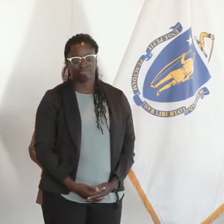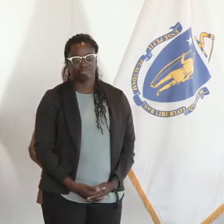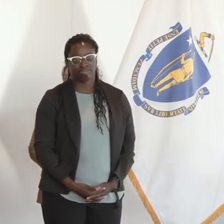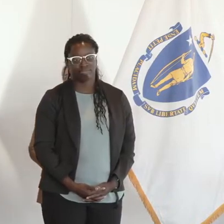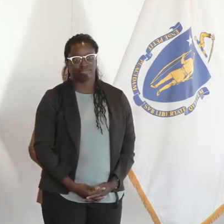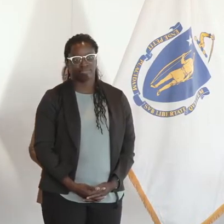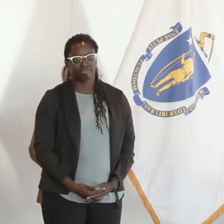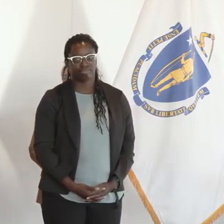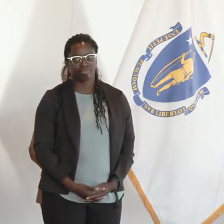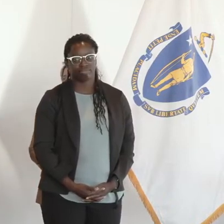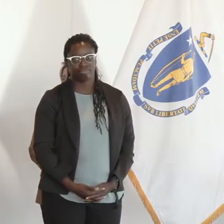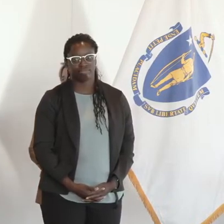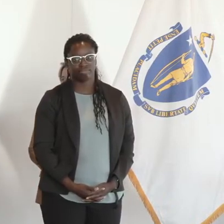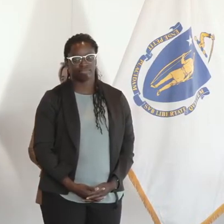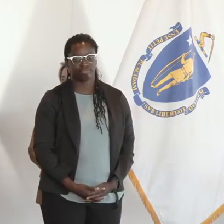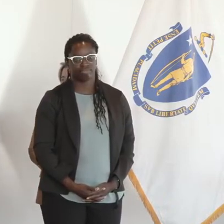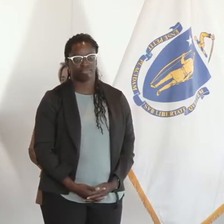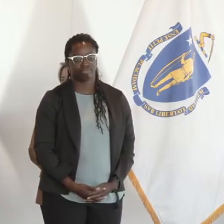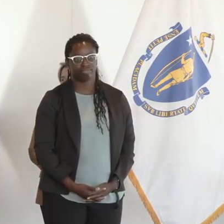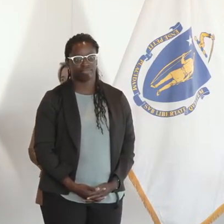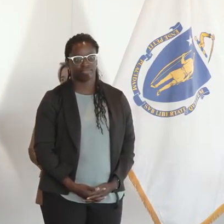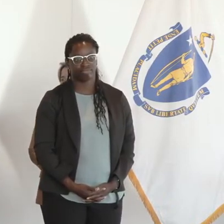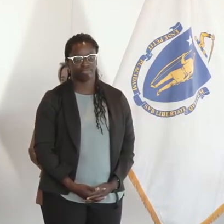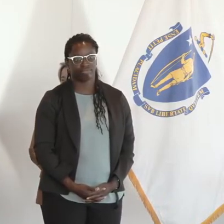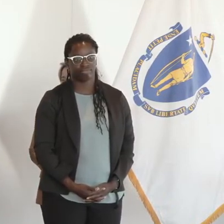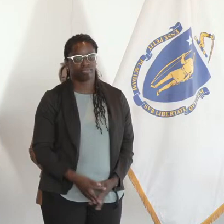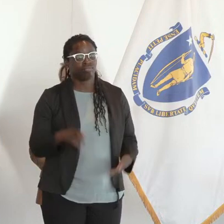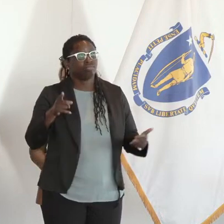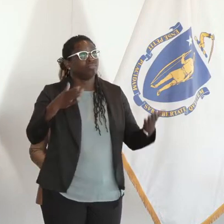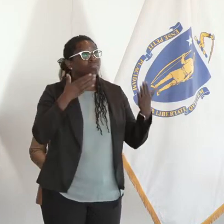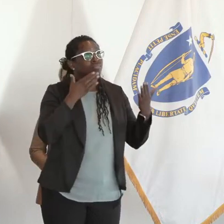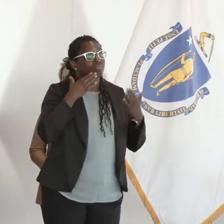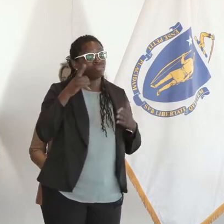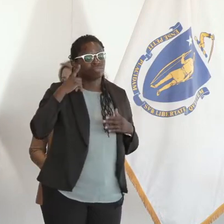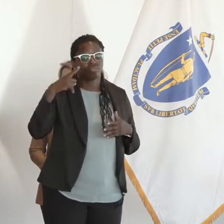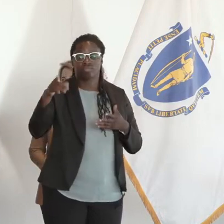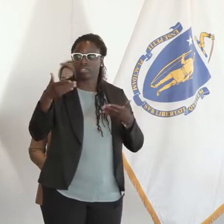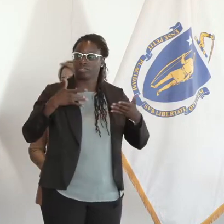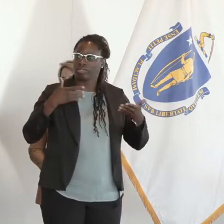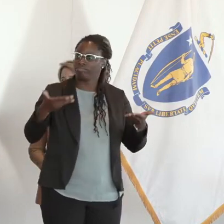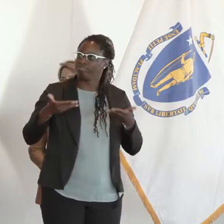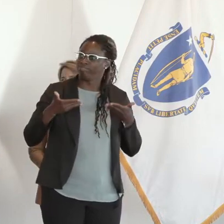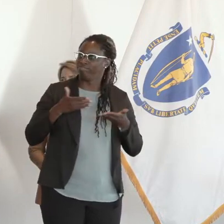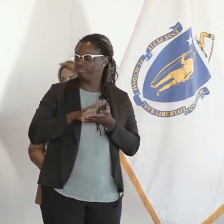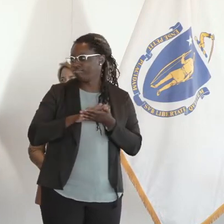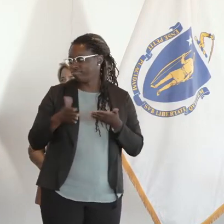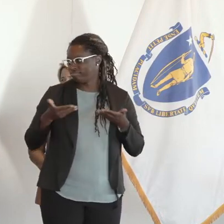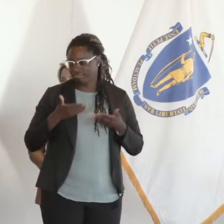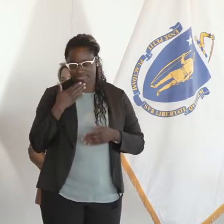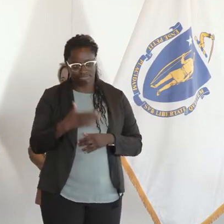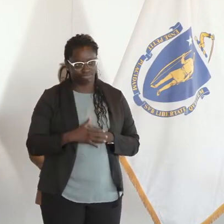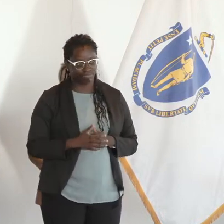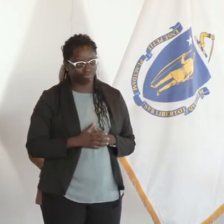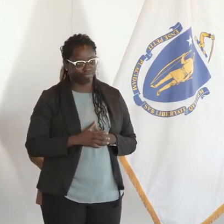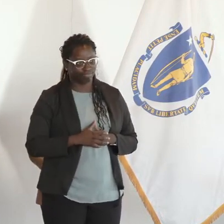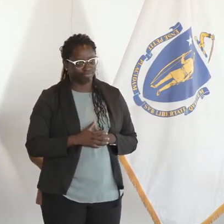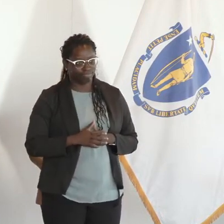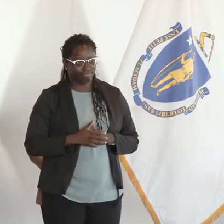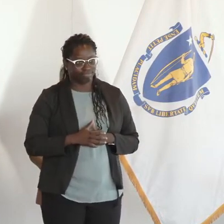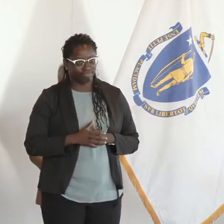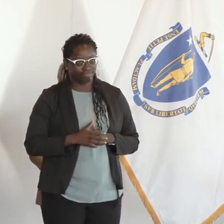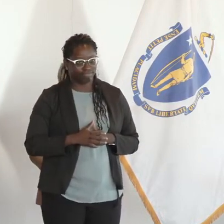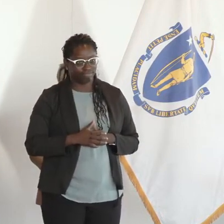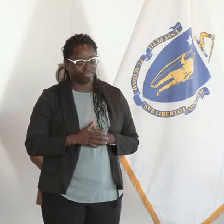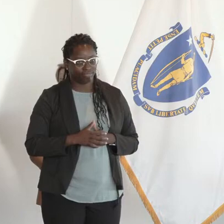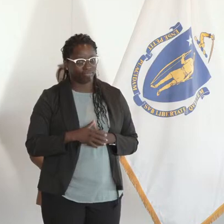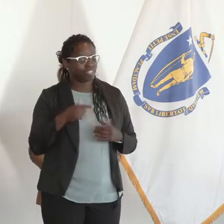Thank you, Dr. Gilliam, for the kind introduction. And it's great to be back